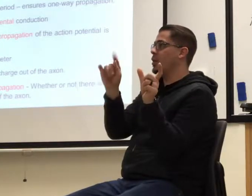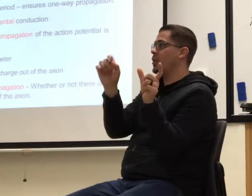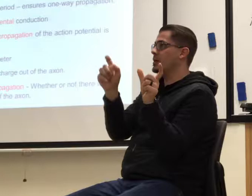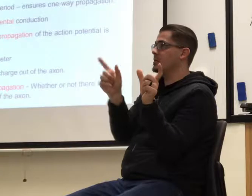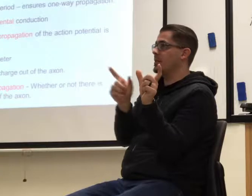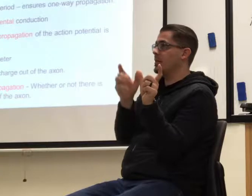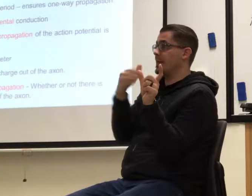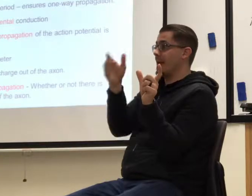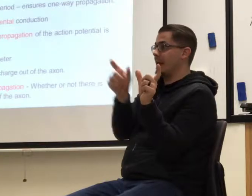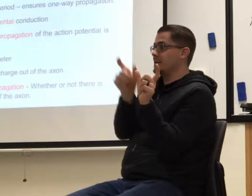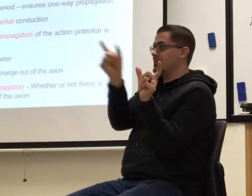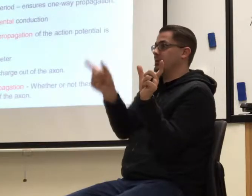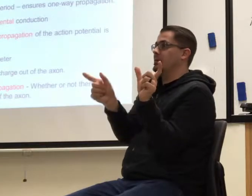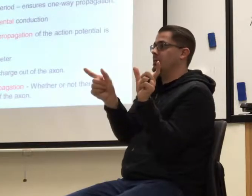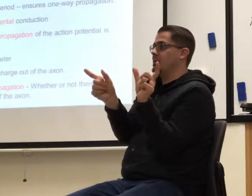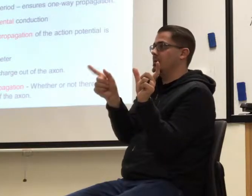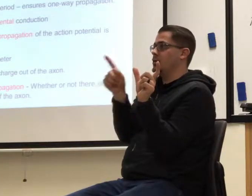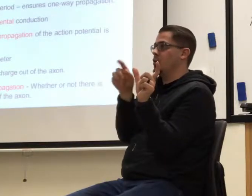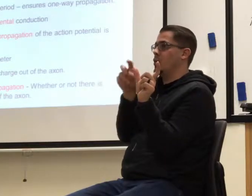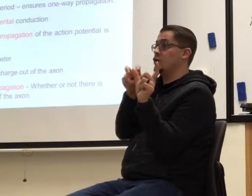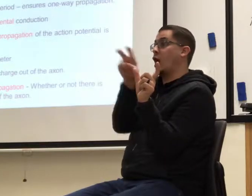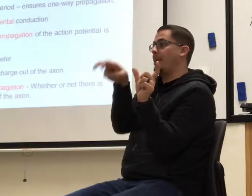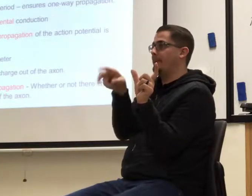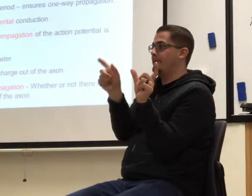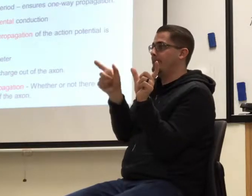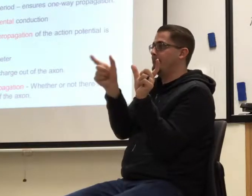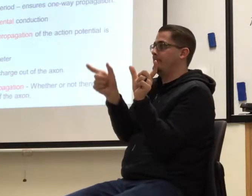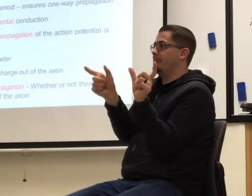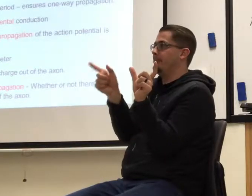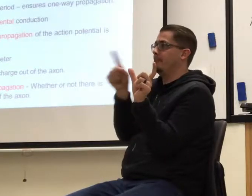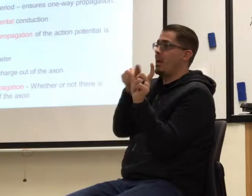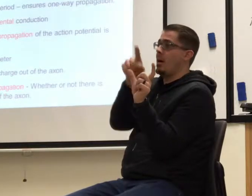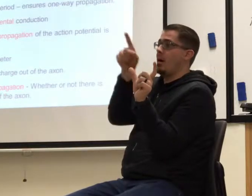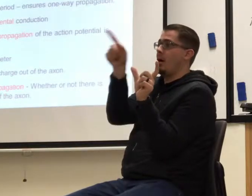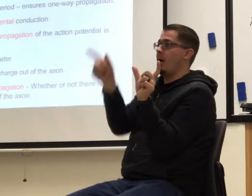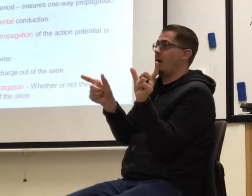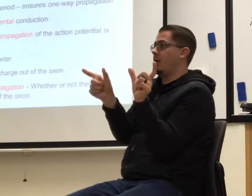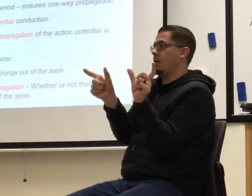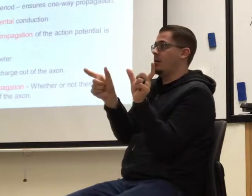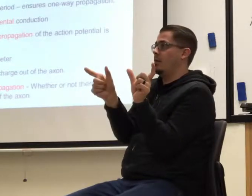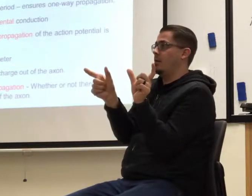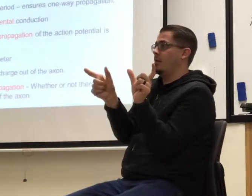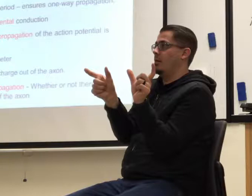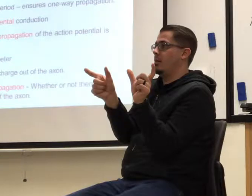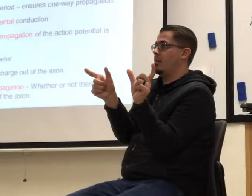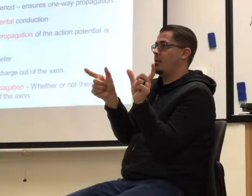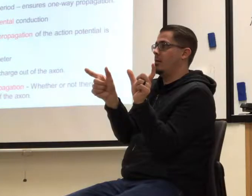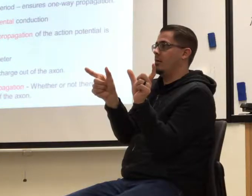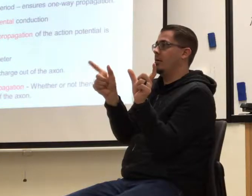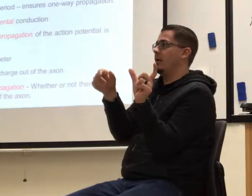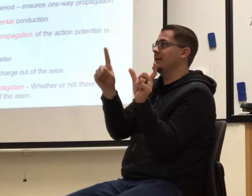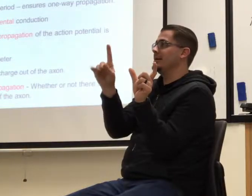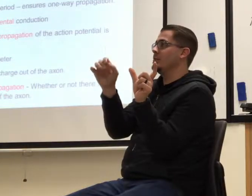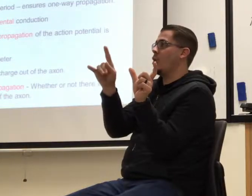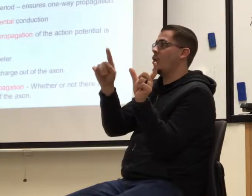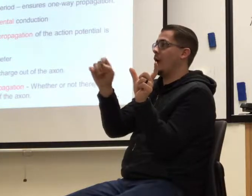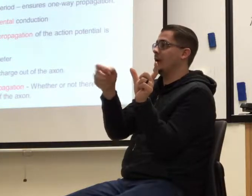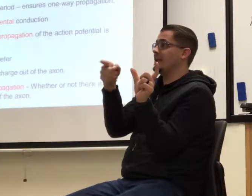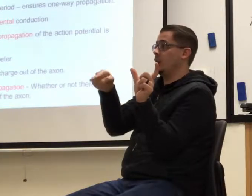at the next node. So you have to jump all the way to here. okay, and then depolarize there.